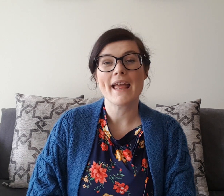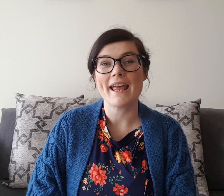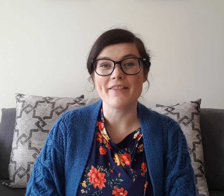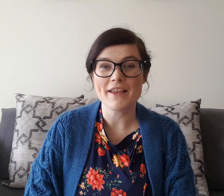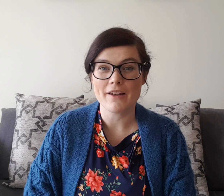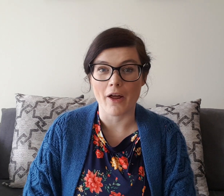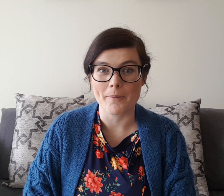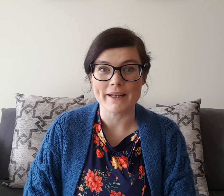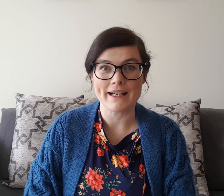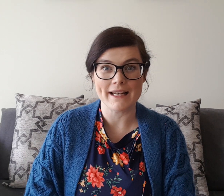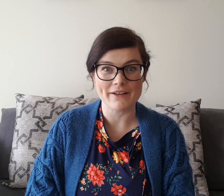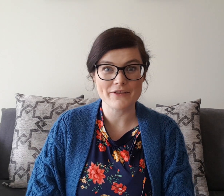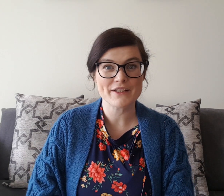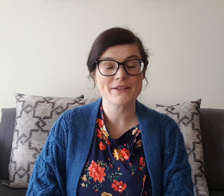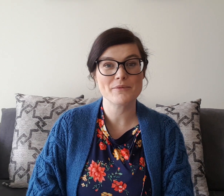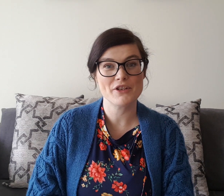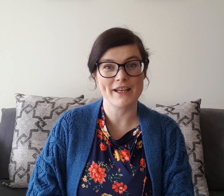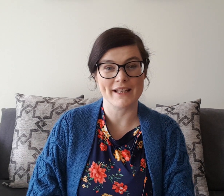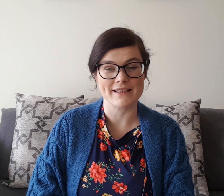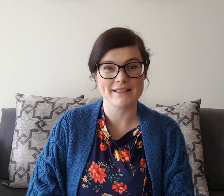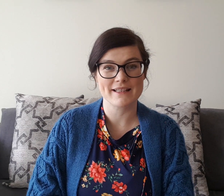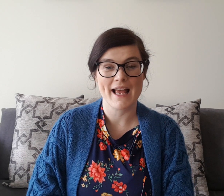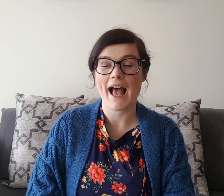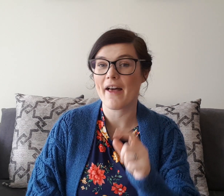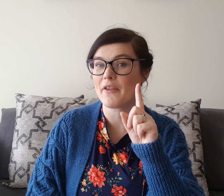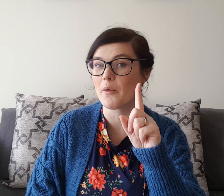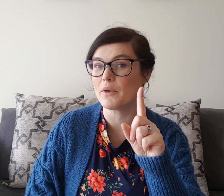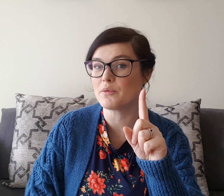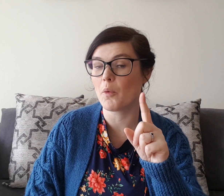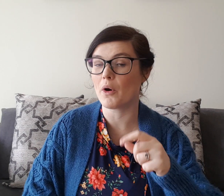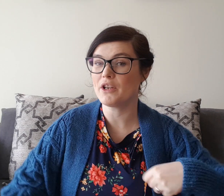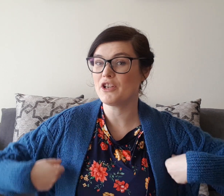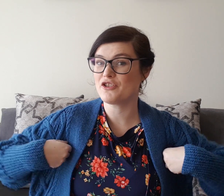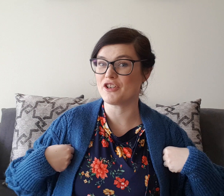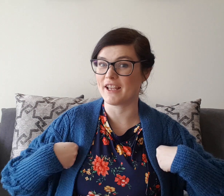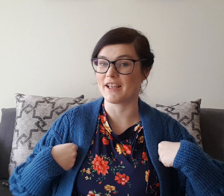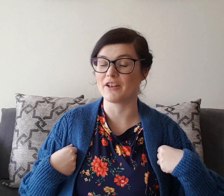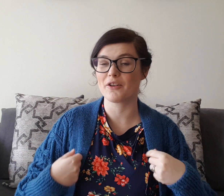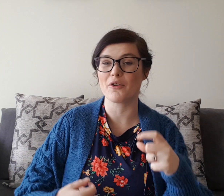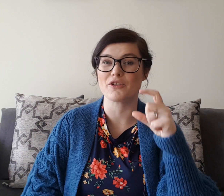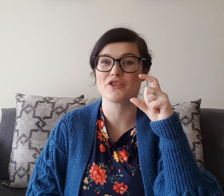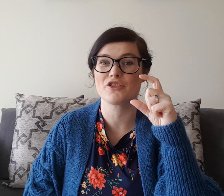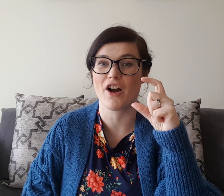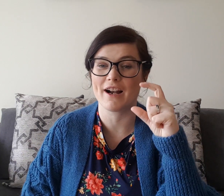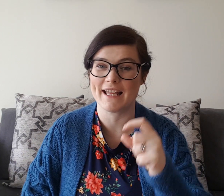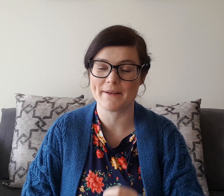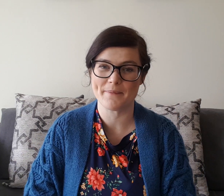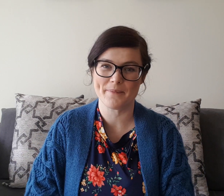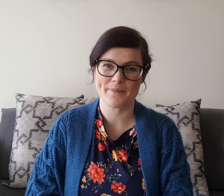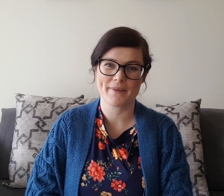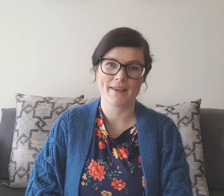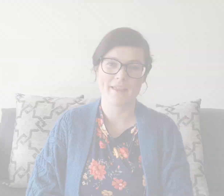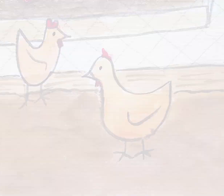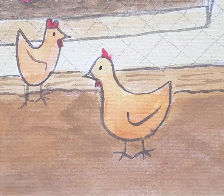In the allotment lived some chickens, and there was one chicken called Charlie.